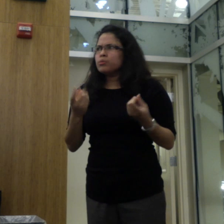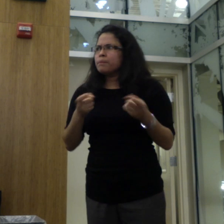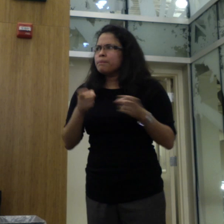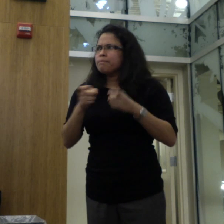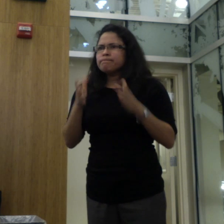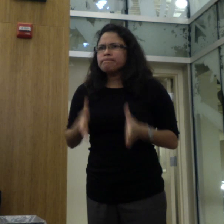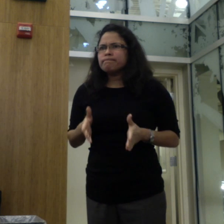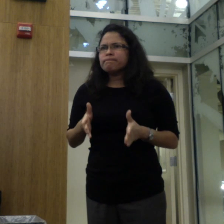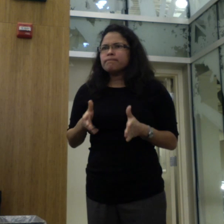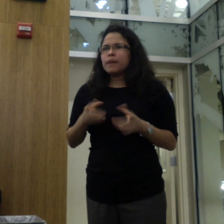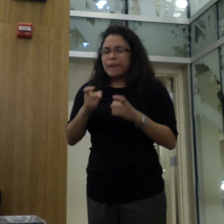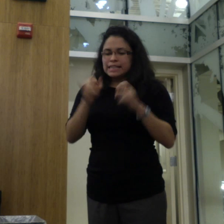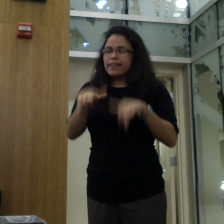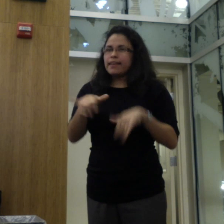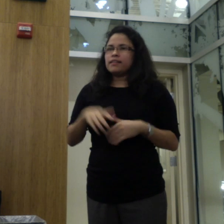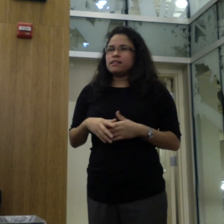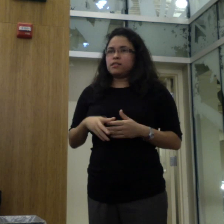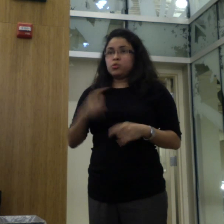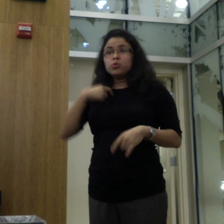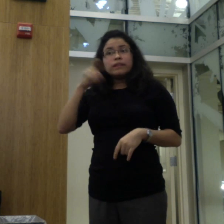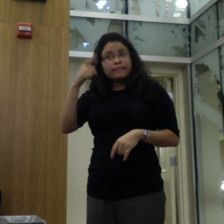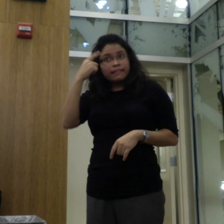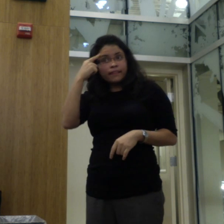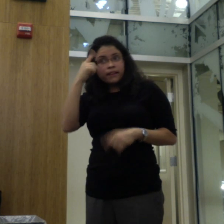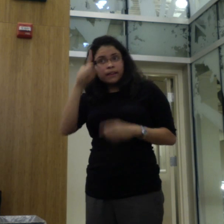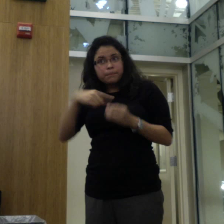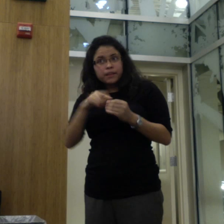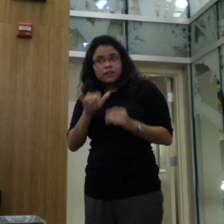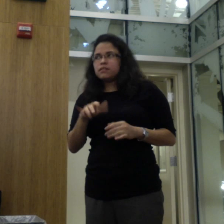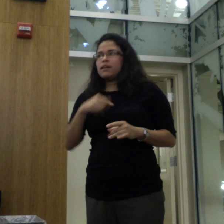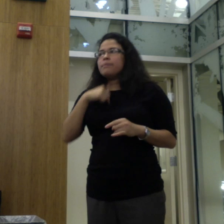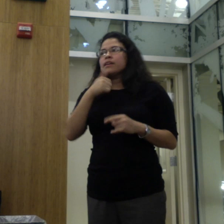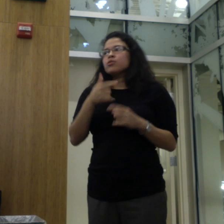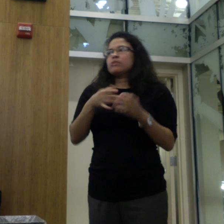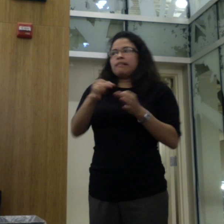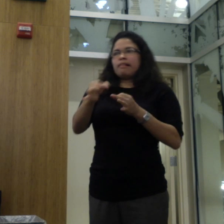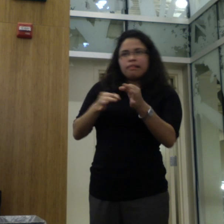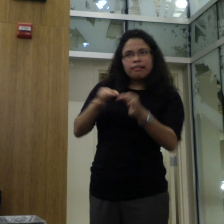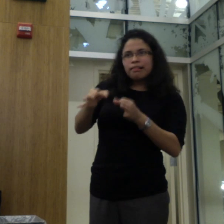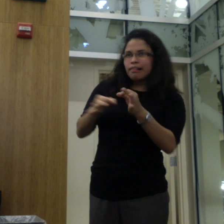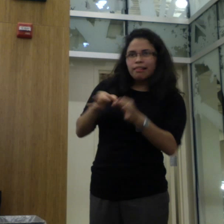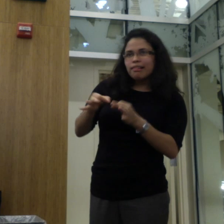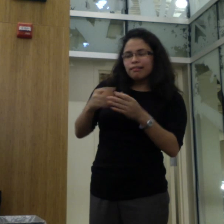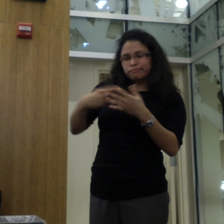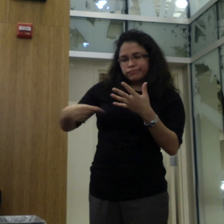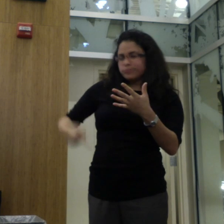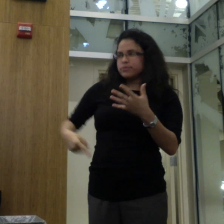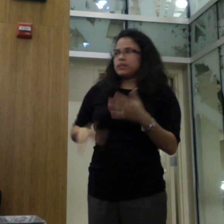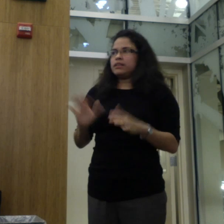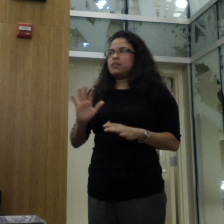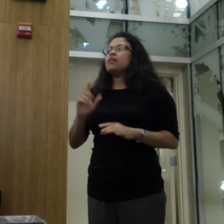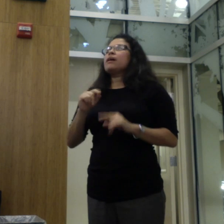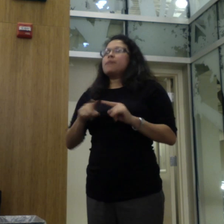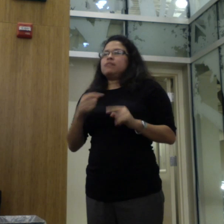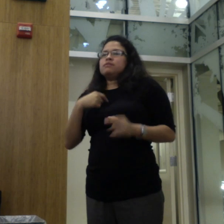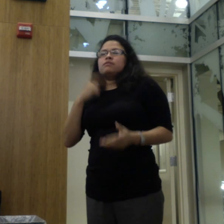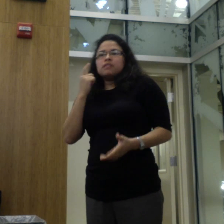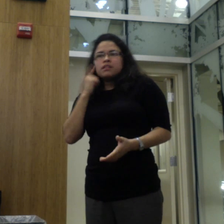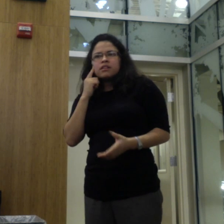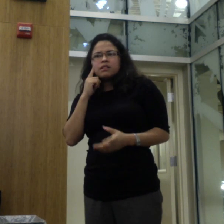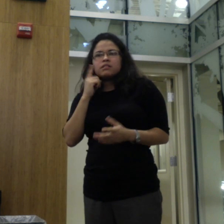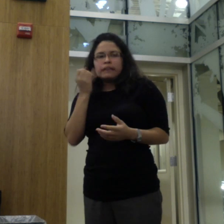Something to consider. We don't necessarily need to go into that, and I'm not going to go into a lot of all of that, but self-defense is definitely something